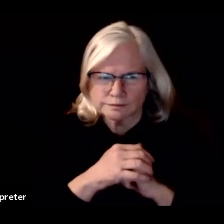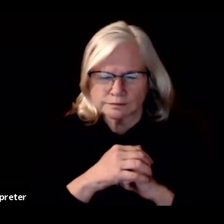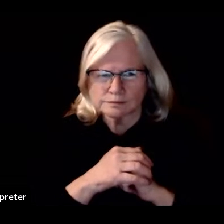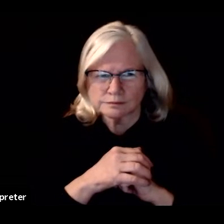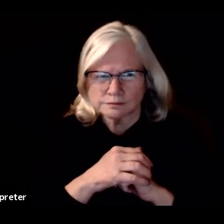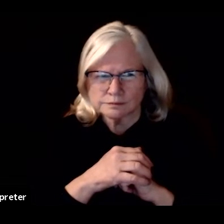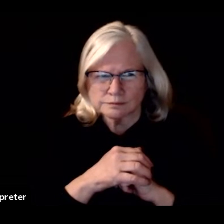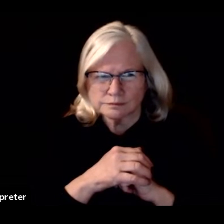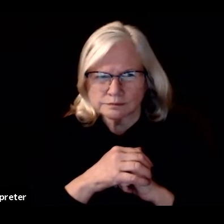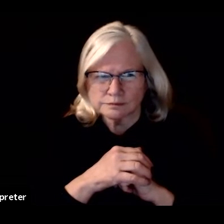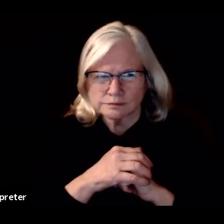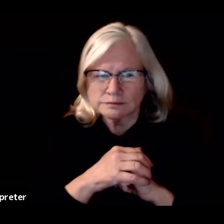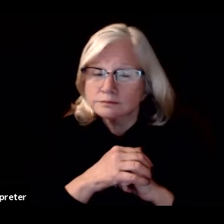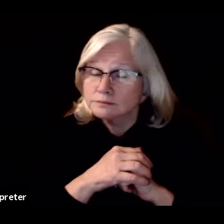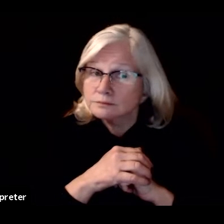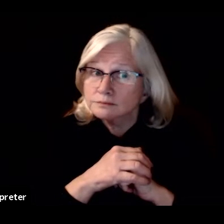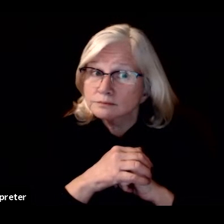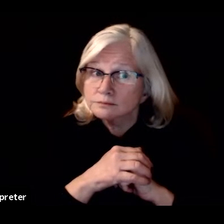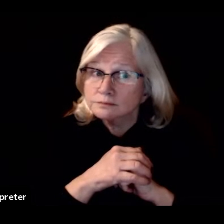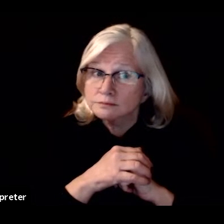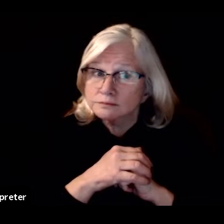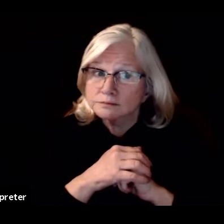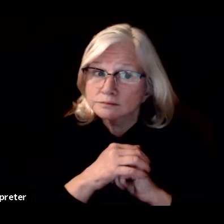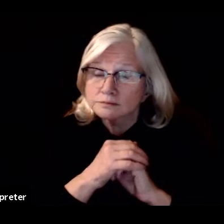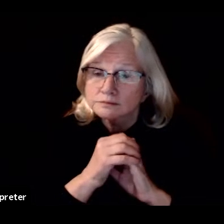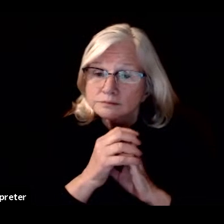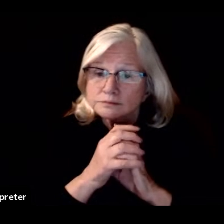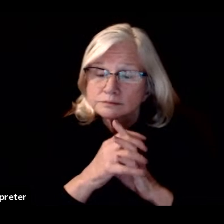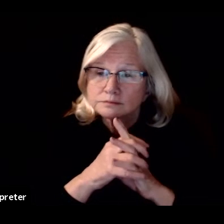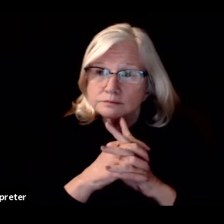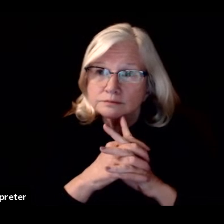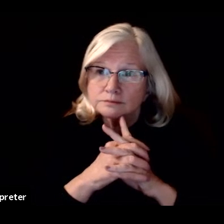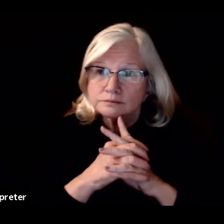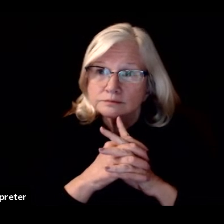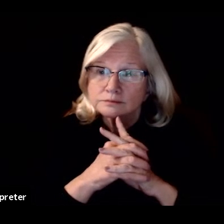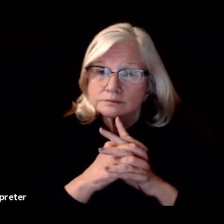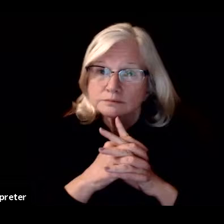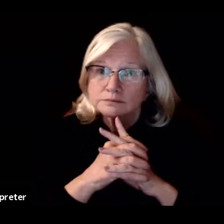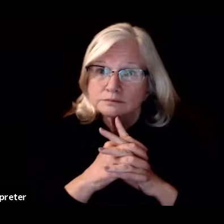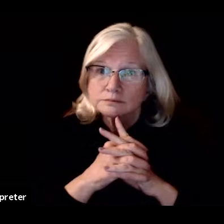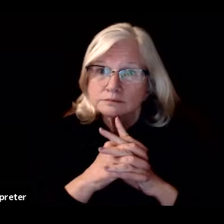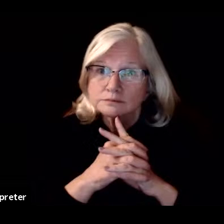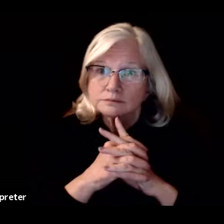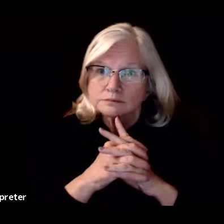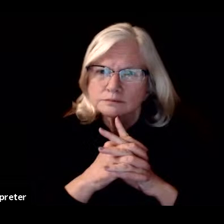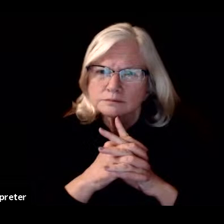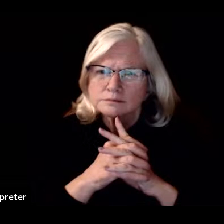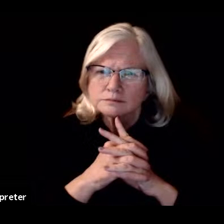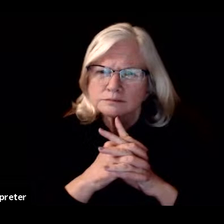Thank you. We have your next question from Catherine Richard from Minnesota Public. Your line is open.